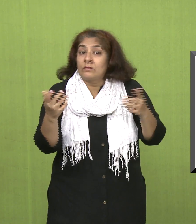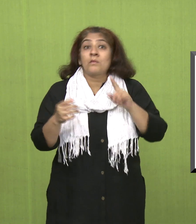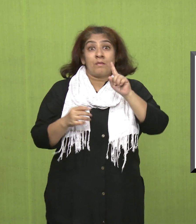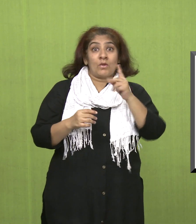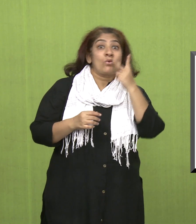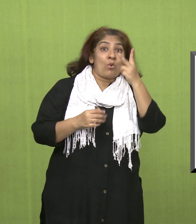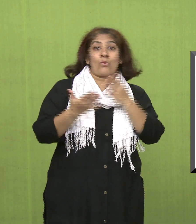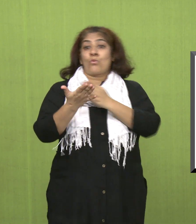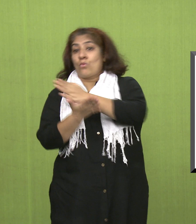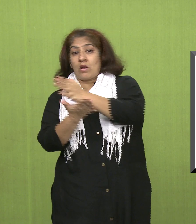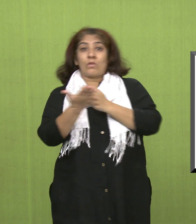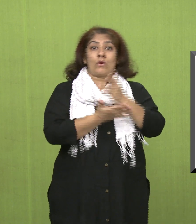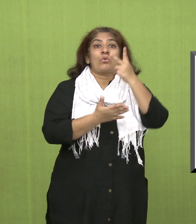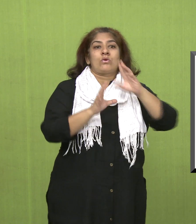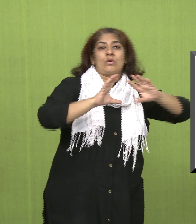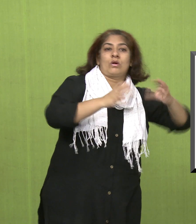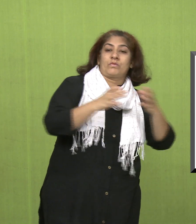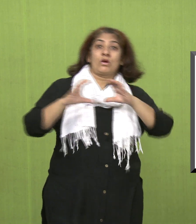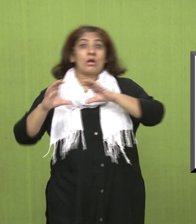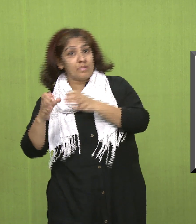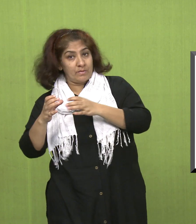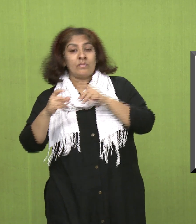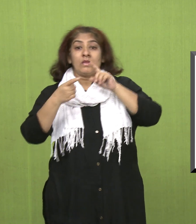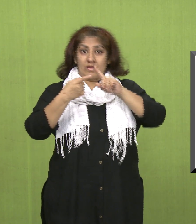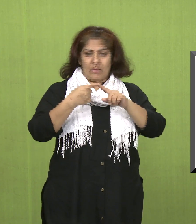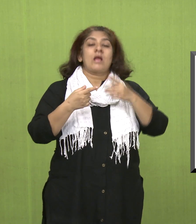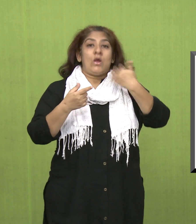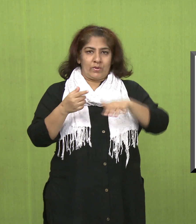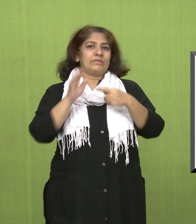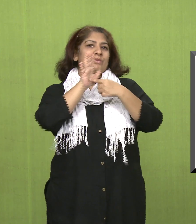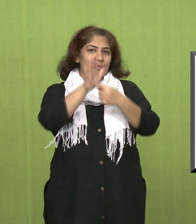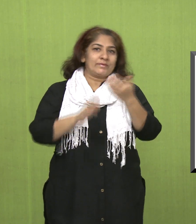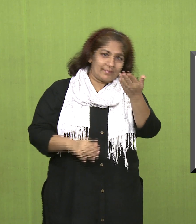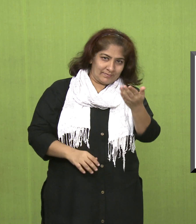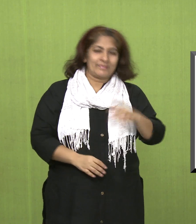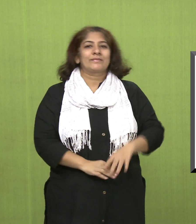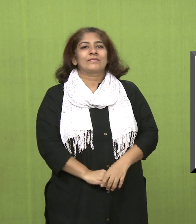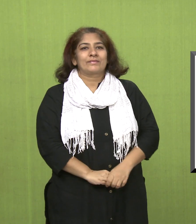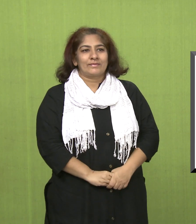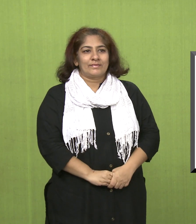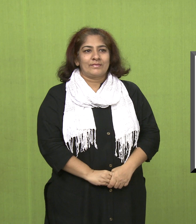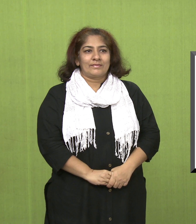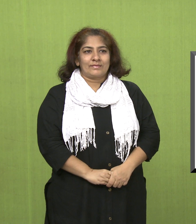development. There are different kinds of training, different kinds of works given. So, I will explain them now further.